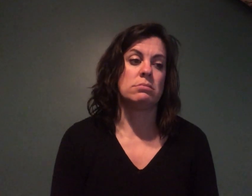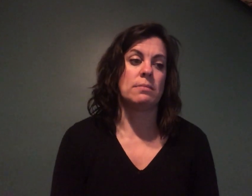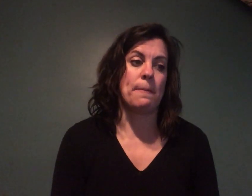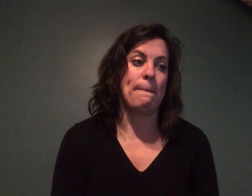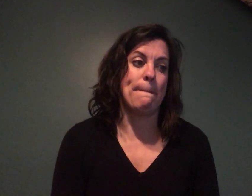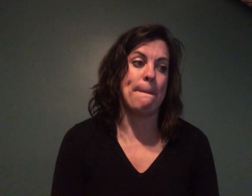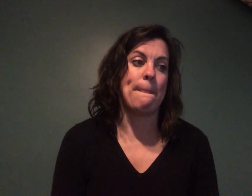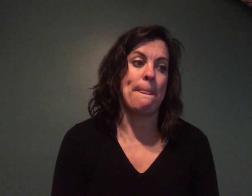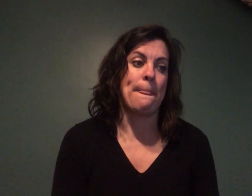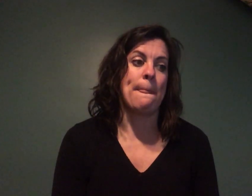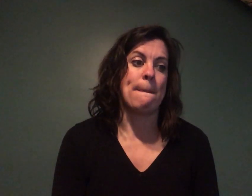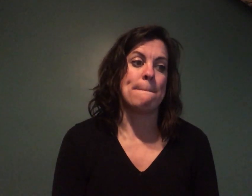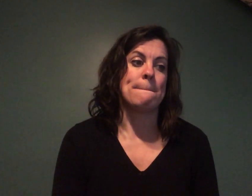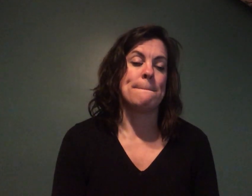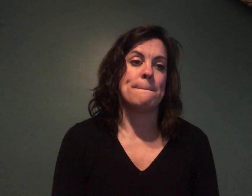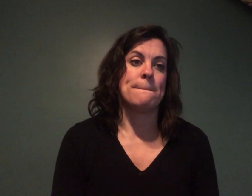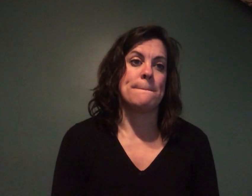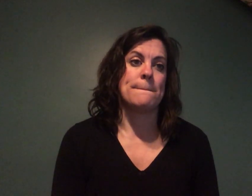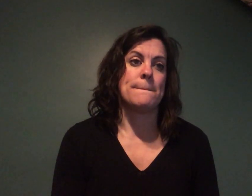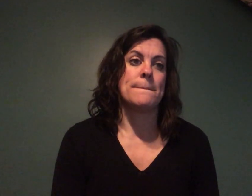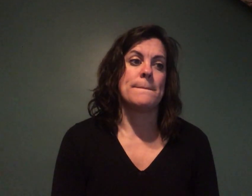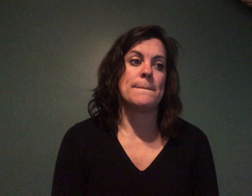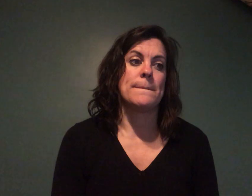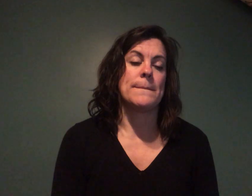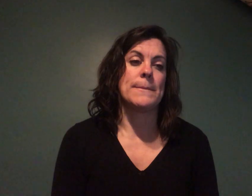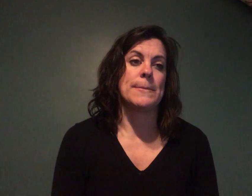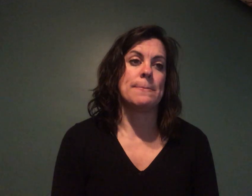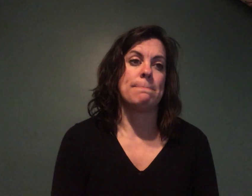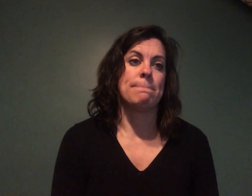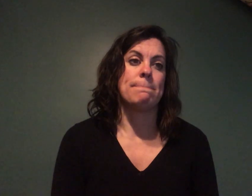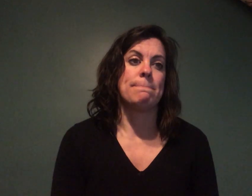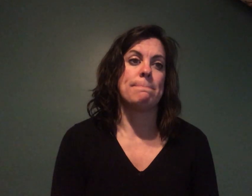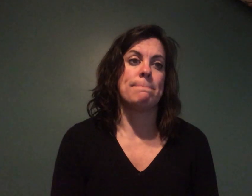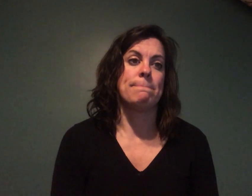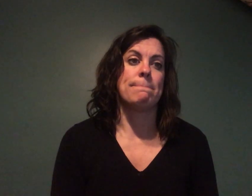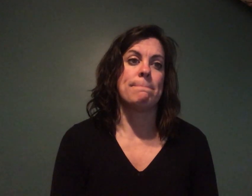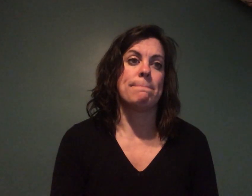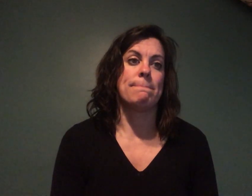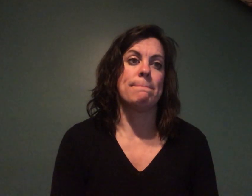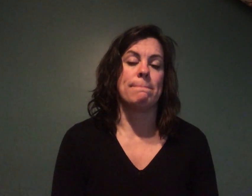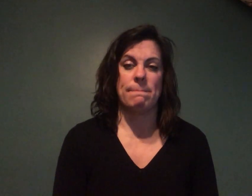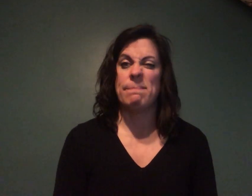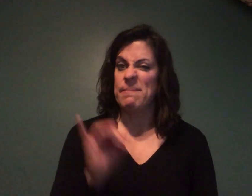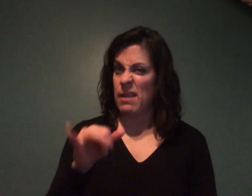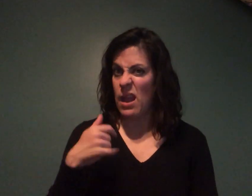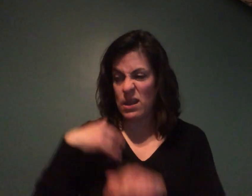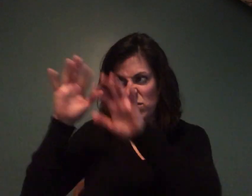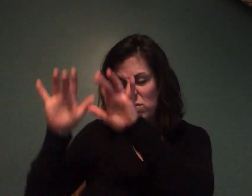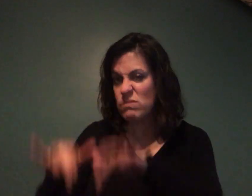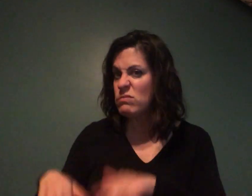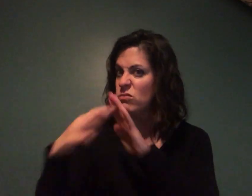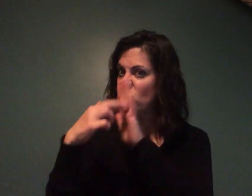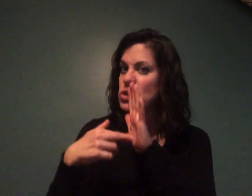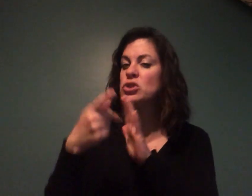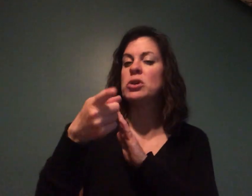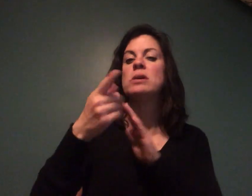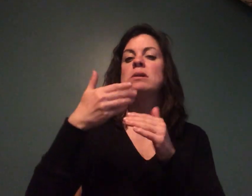your electronic test. Okay, any questions on that? Sam, Malachi, No. Megan?